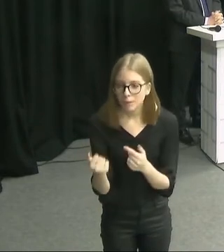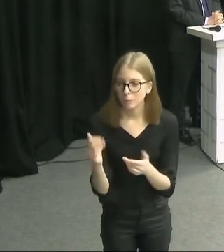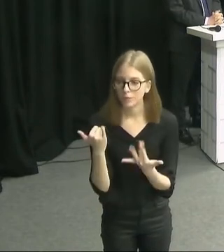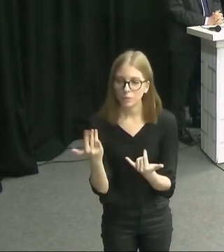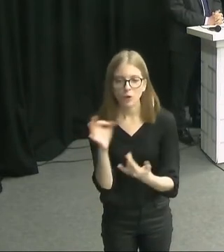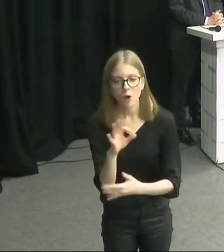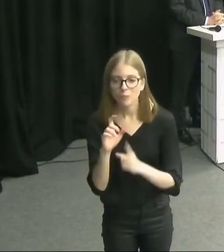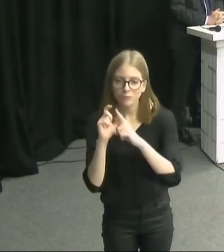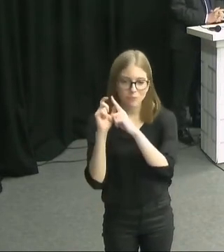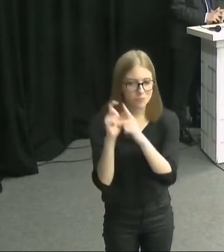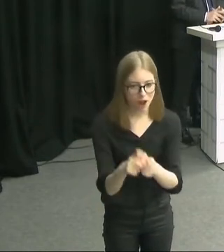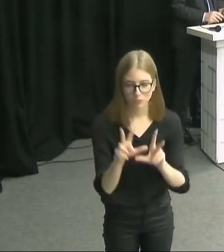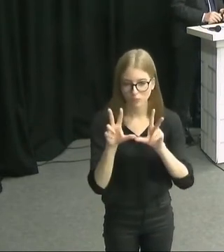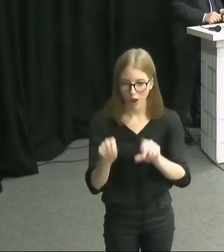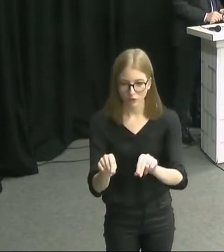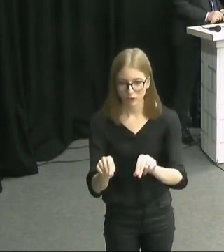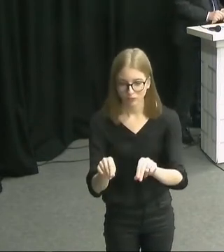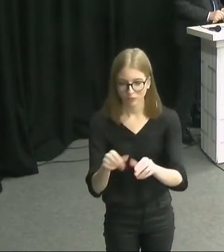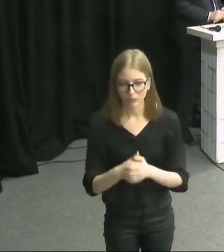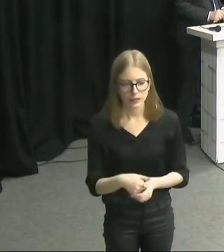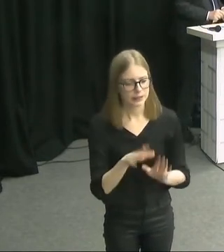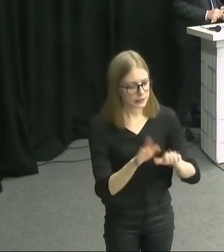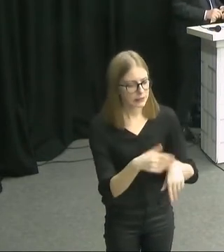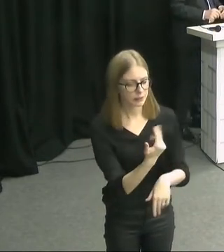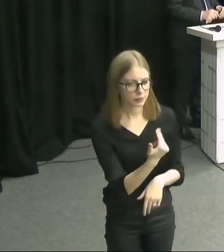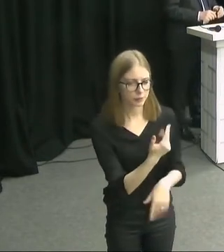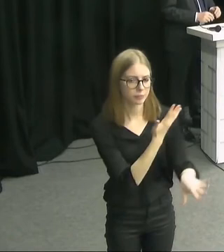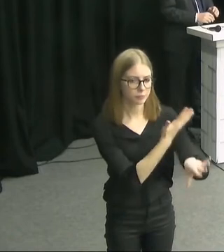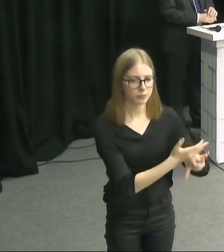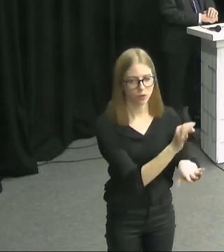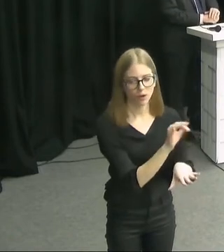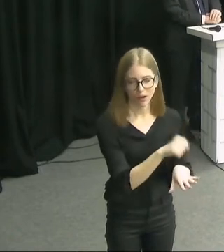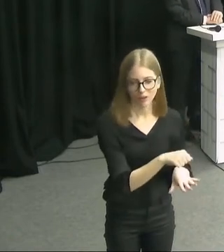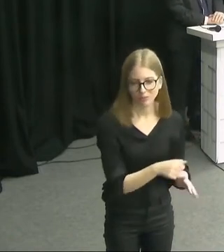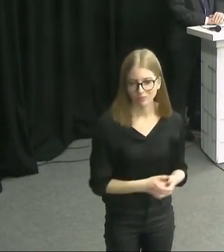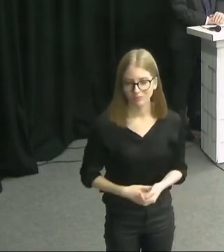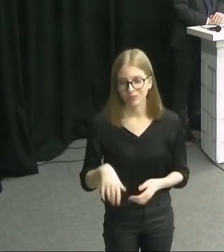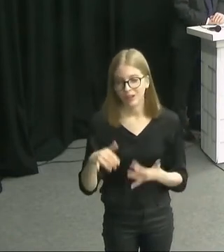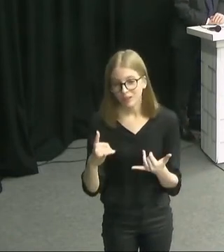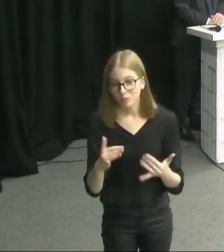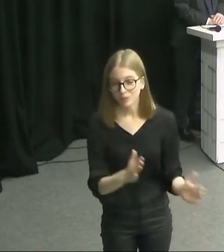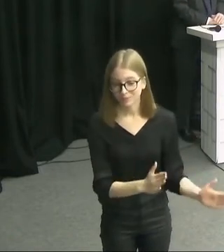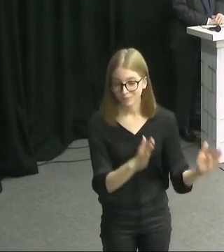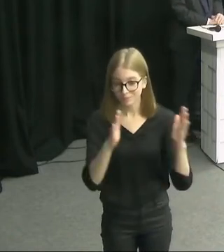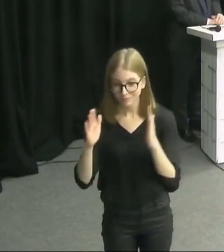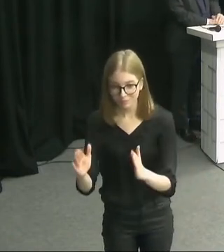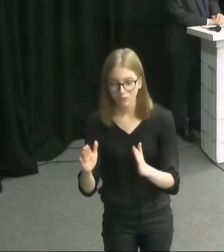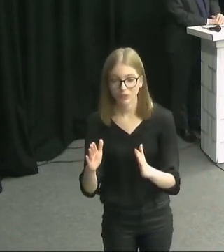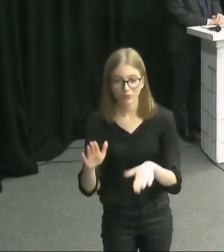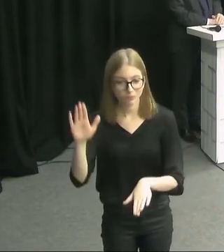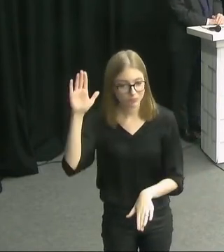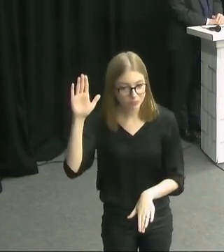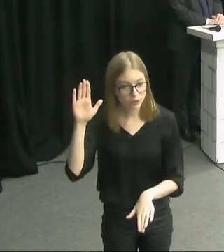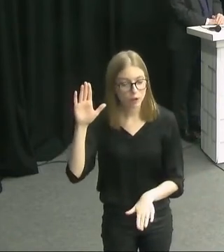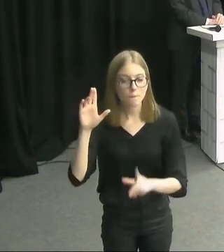work. So I will ask my colleagues' help. So we have a commitment. It's a written commitment. And I